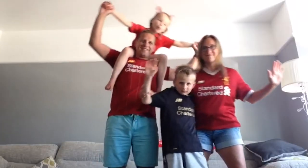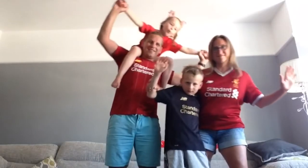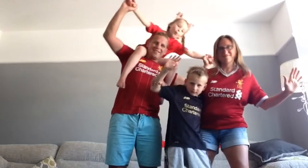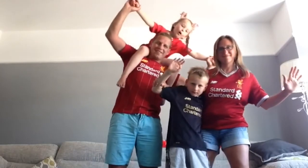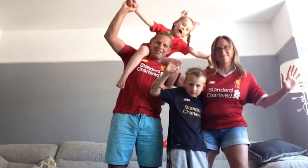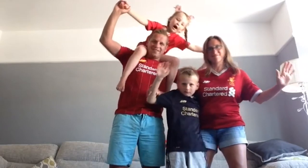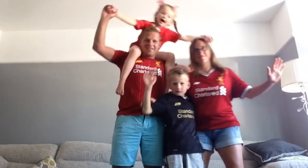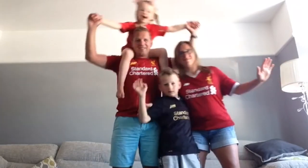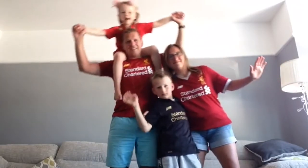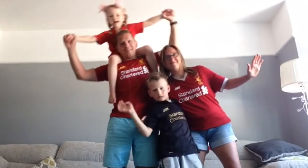Walk